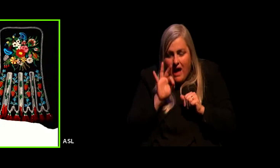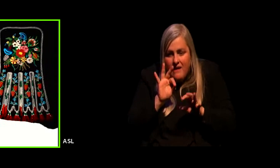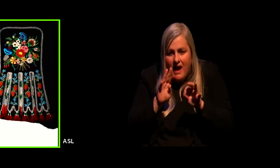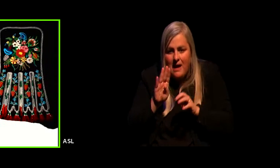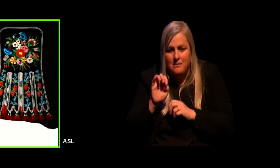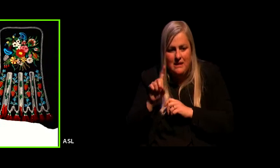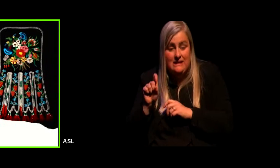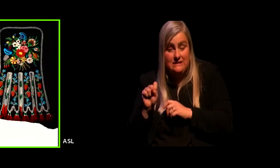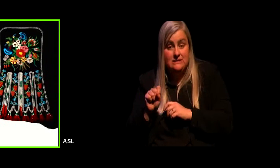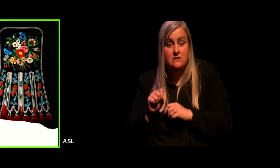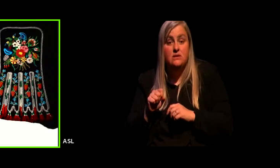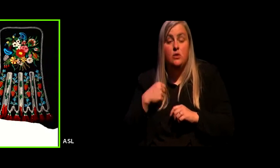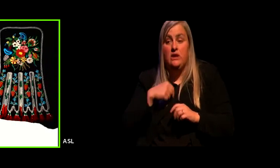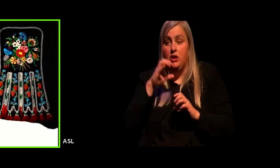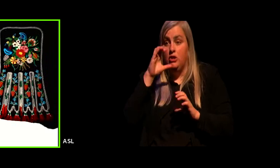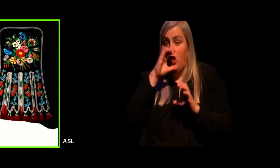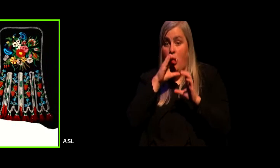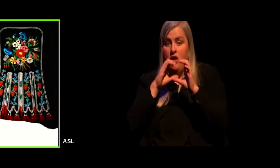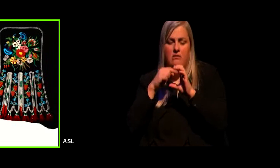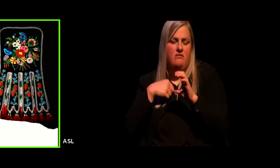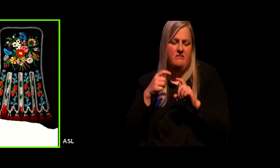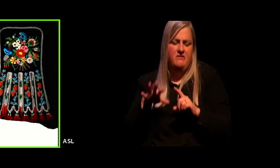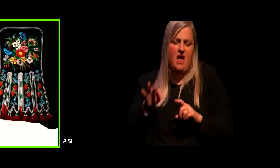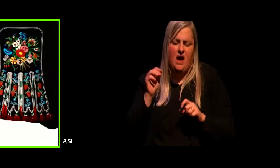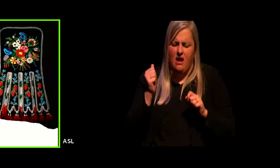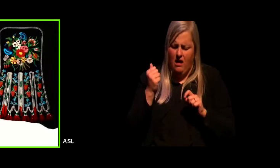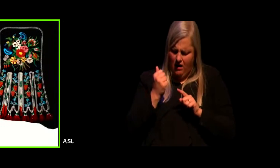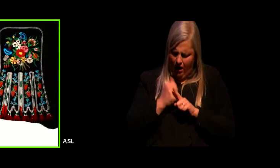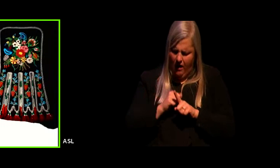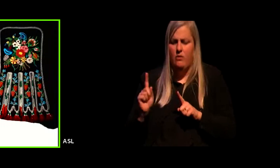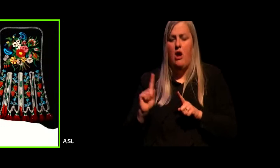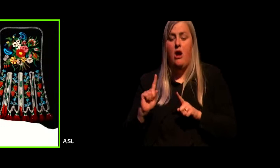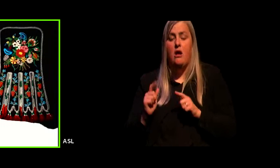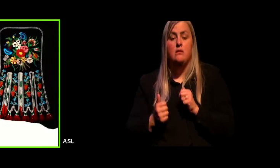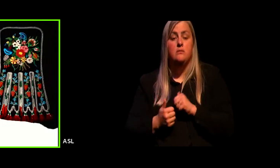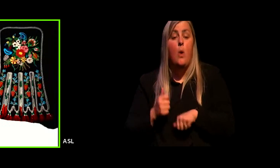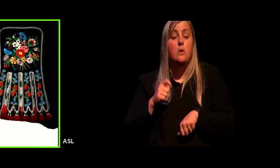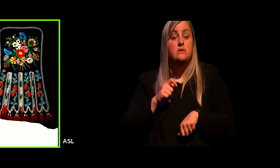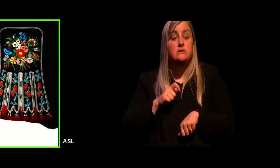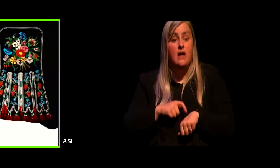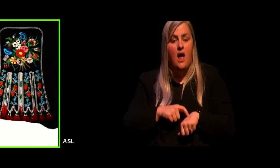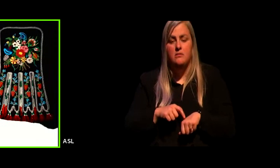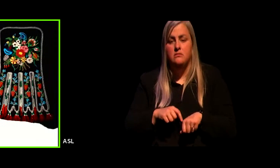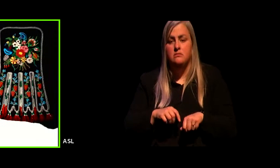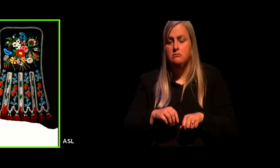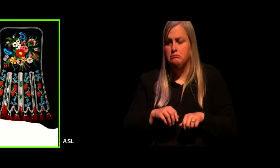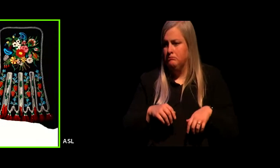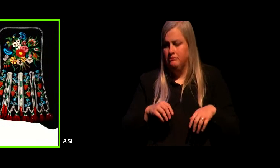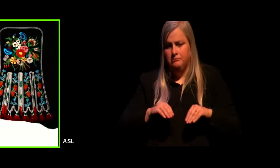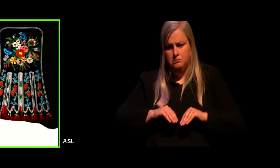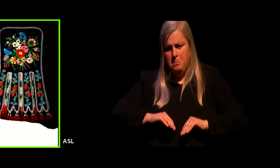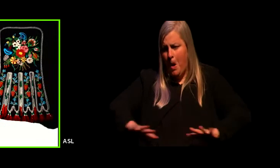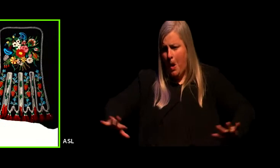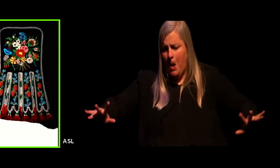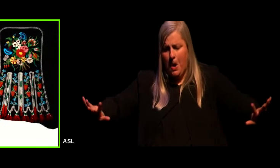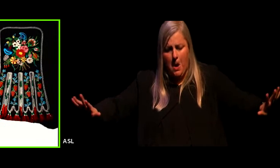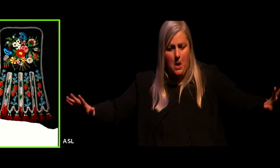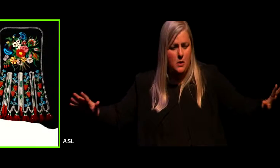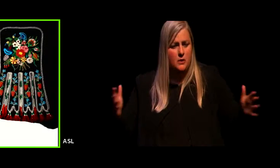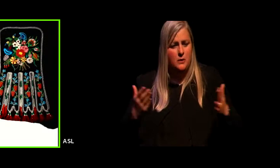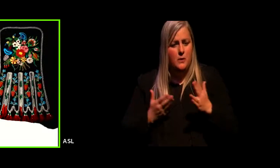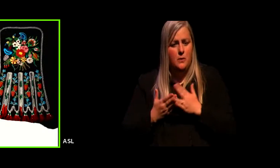But when we look for them, they are everywhere. Most of the time they're scattered kind of throughout the various parts